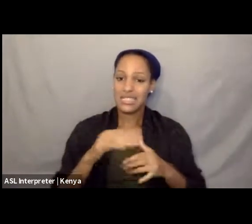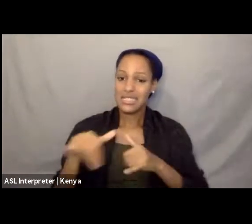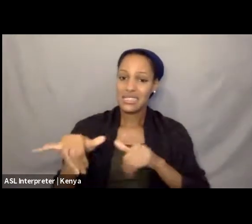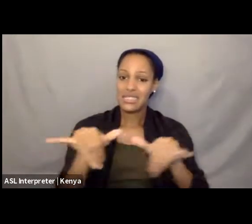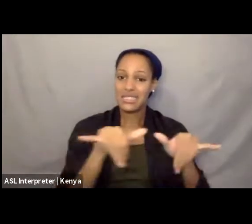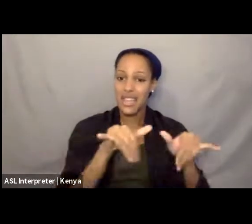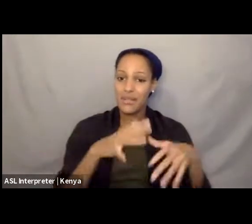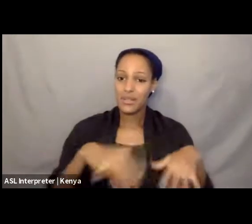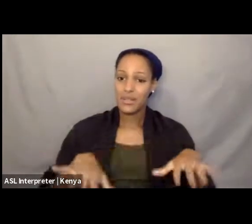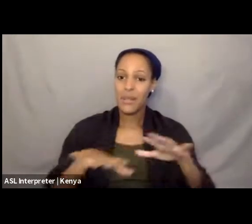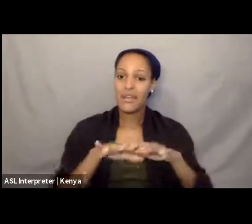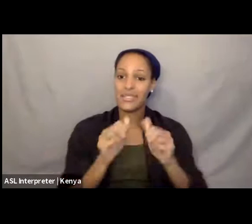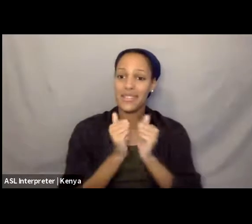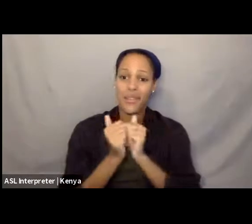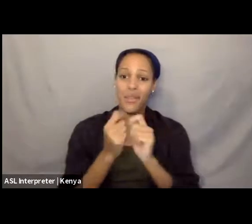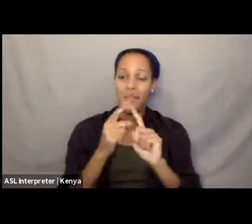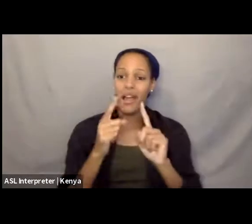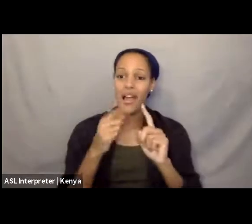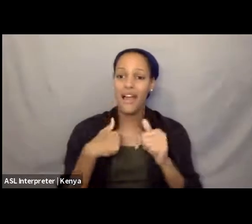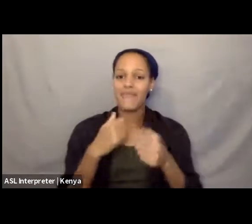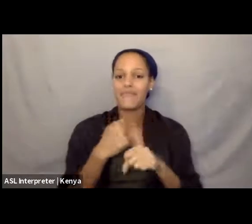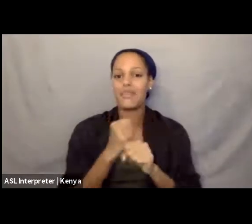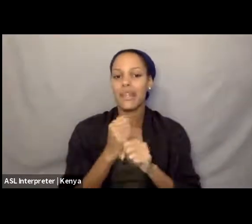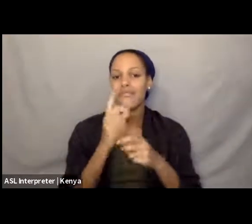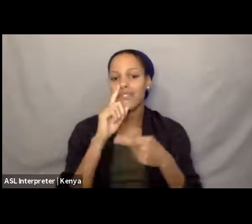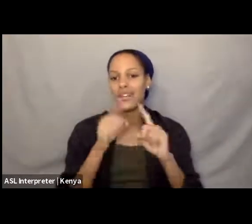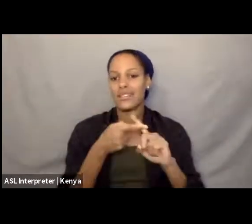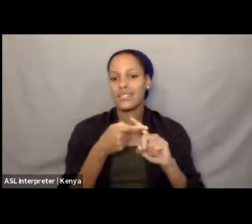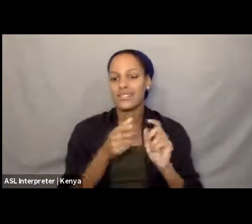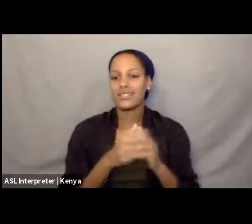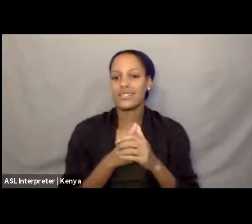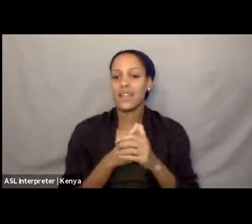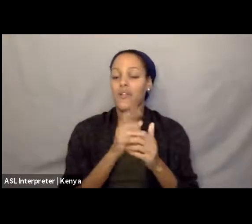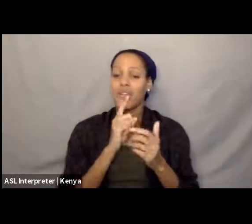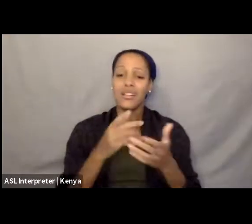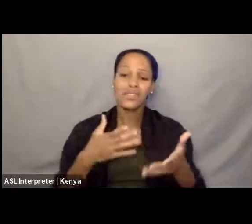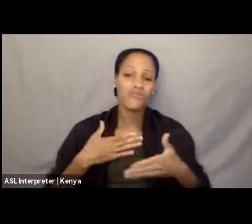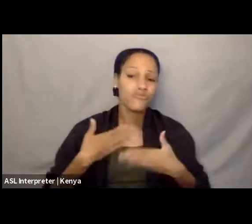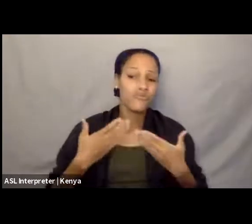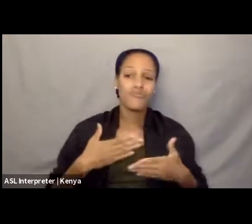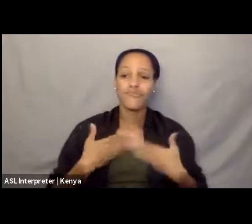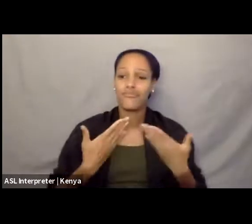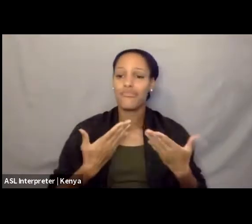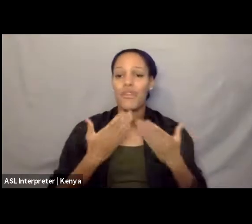friends. So anyway, I just want to say I'm really grateful to you all for